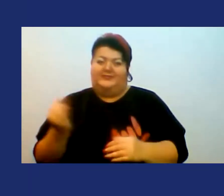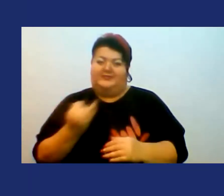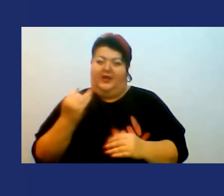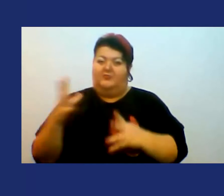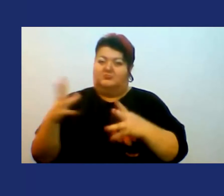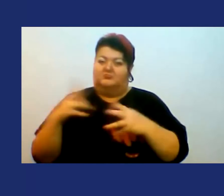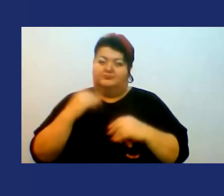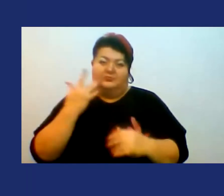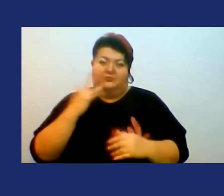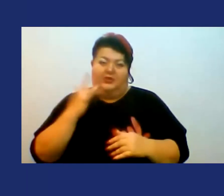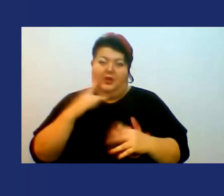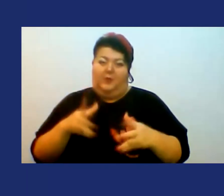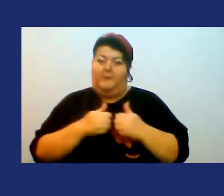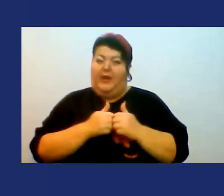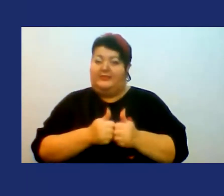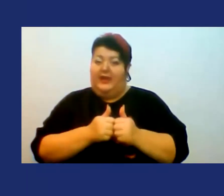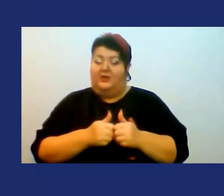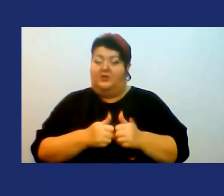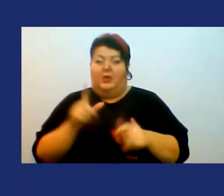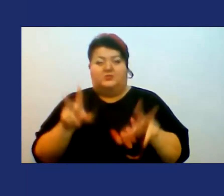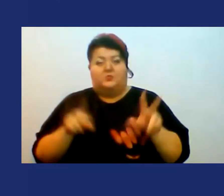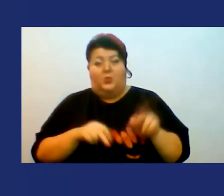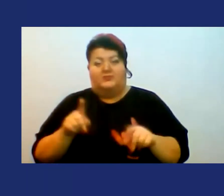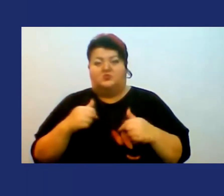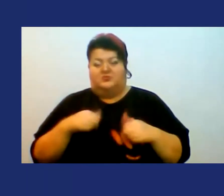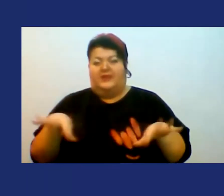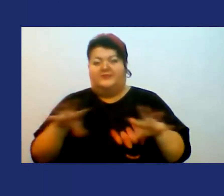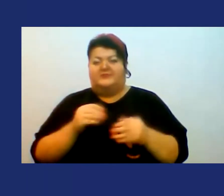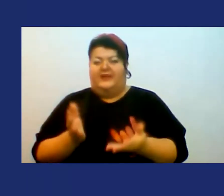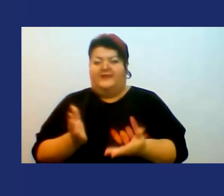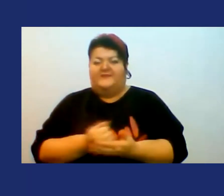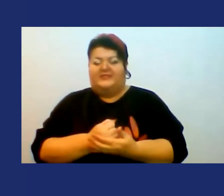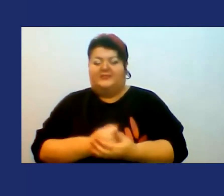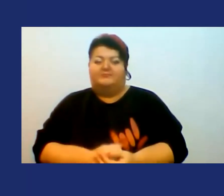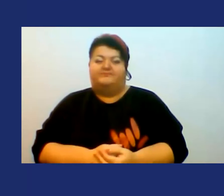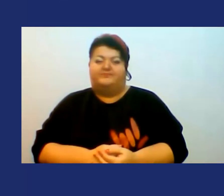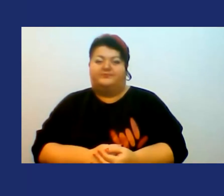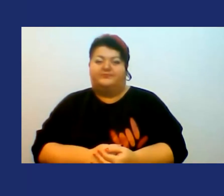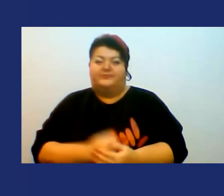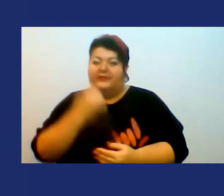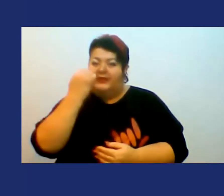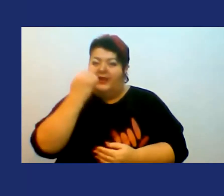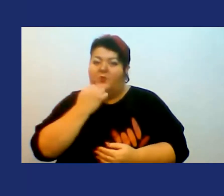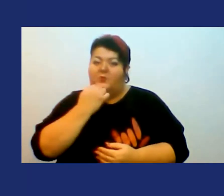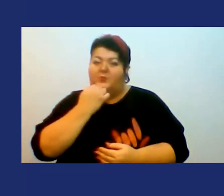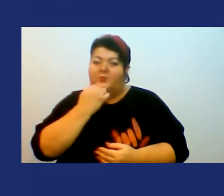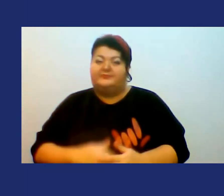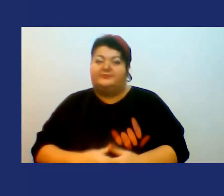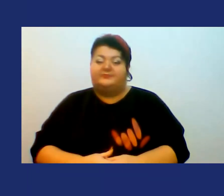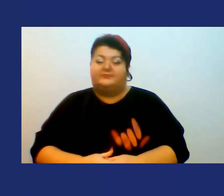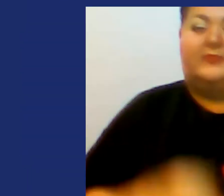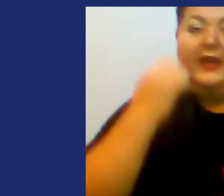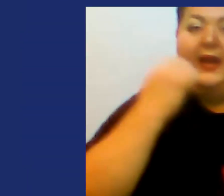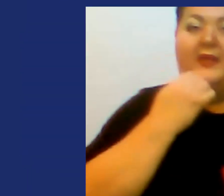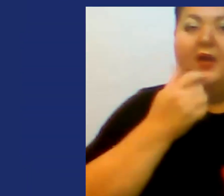developing democracy in Ukraine. We ought to be a transparent and predictable partner for the